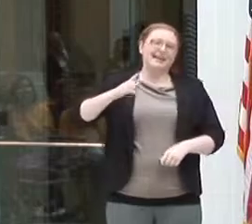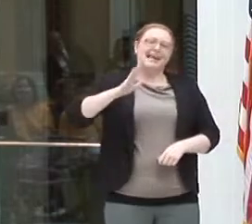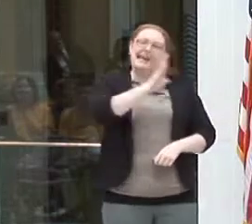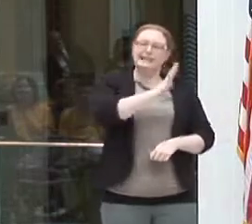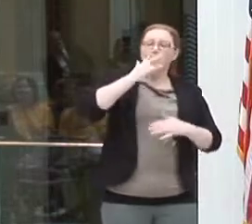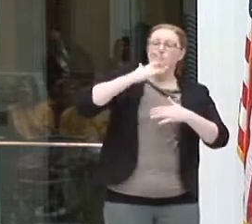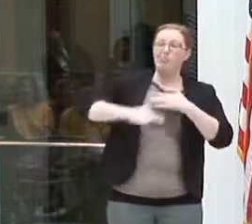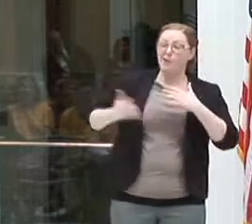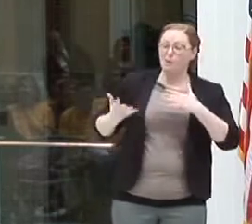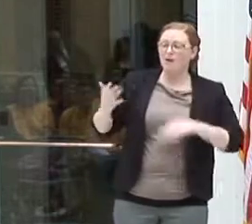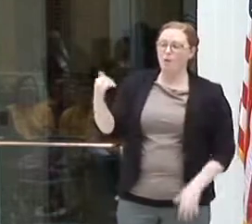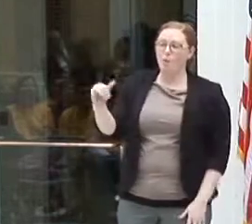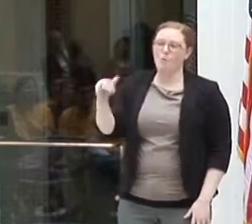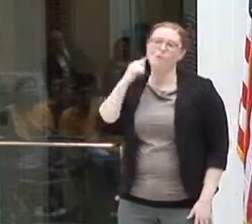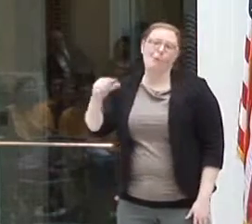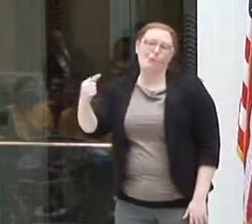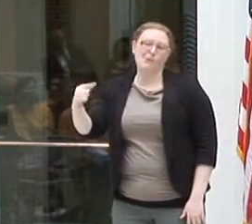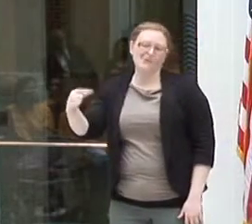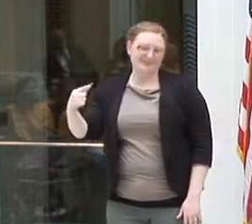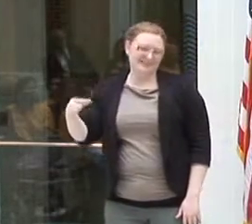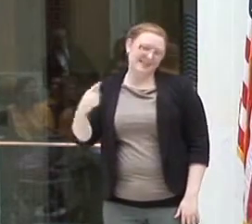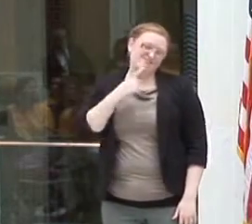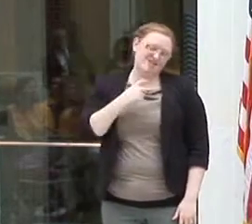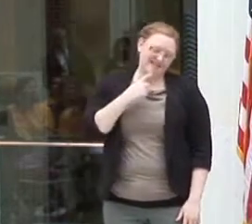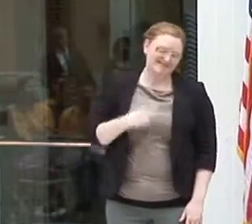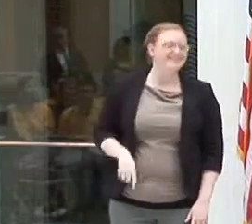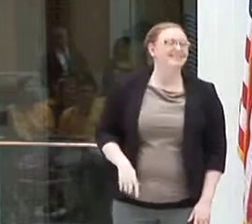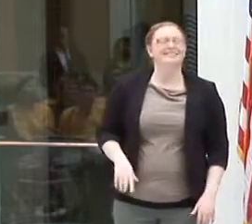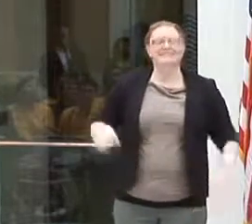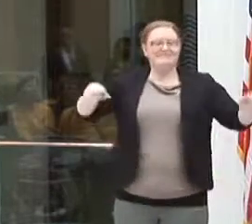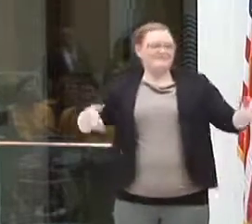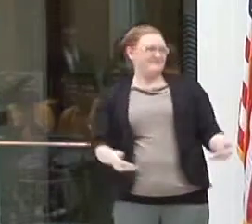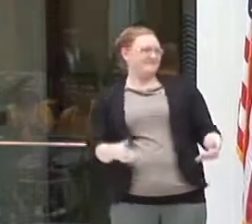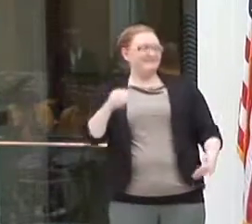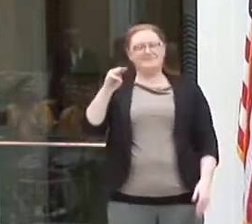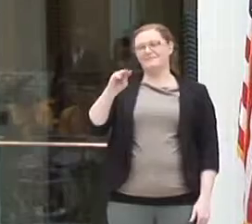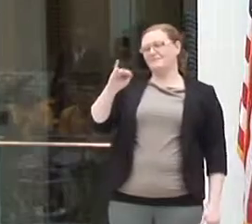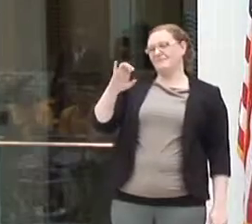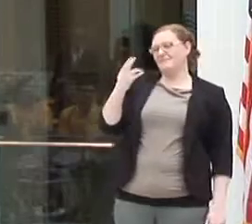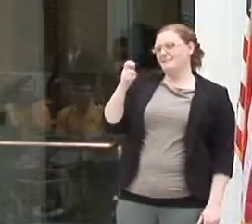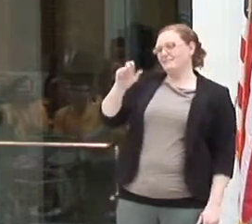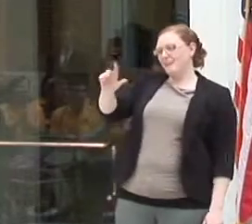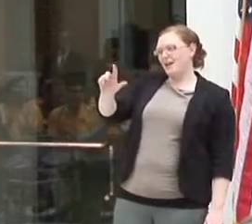gold and red so let's give a warm applause to michael maloney